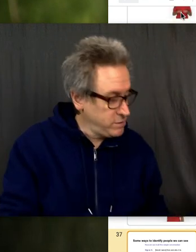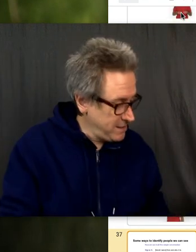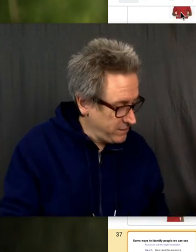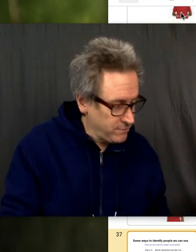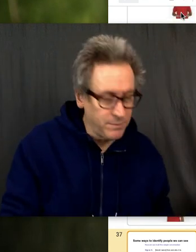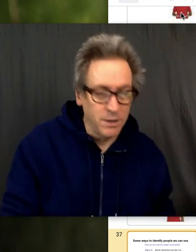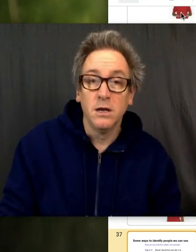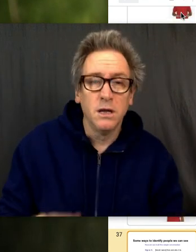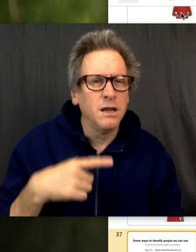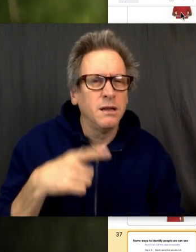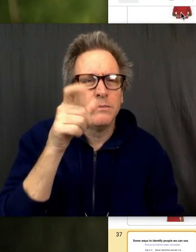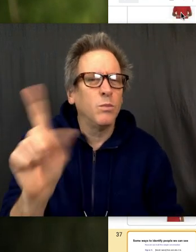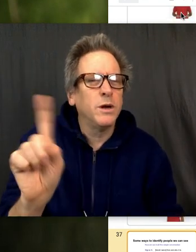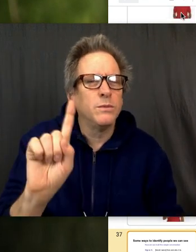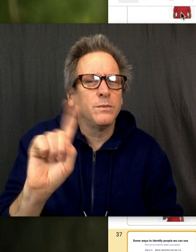No, stay over here.